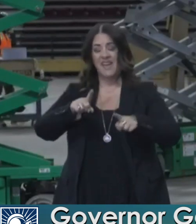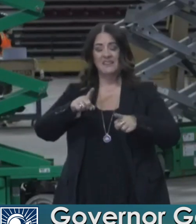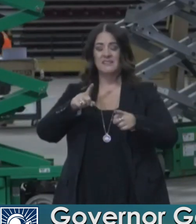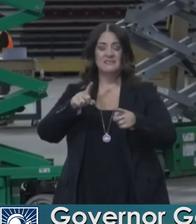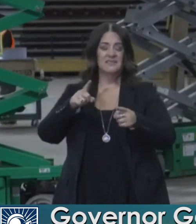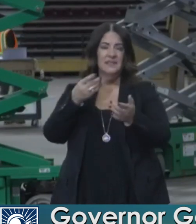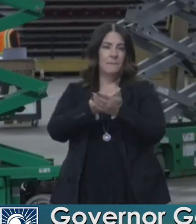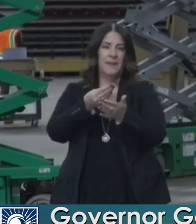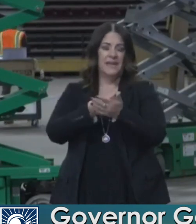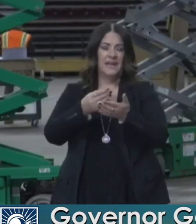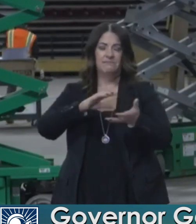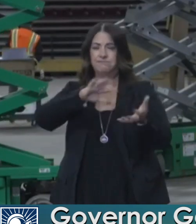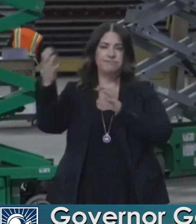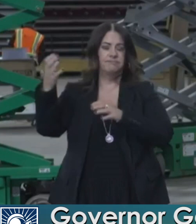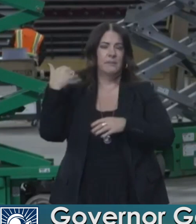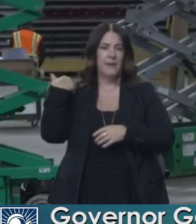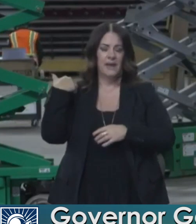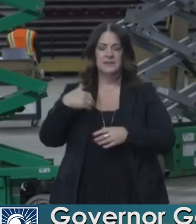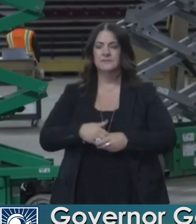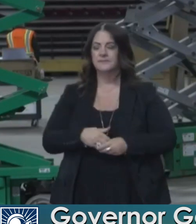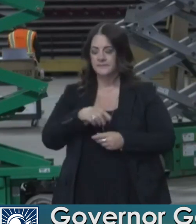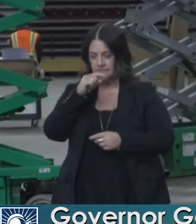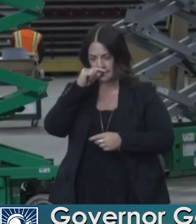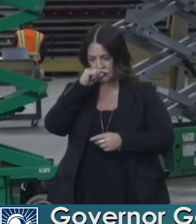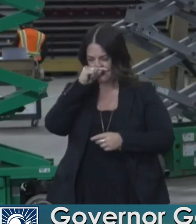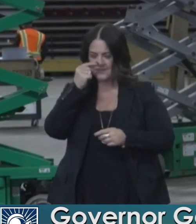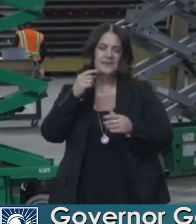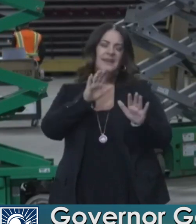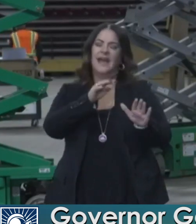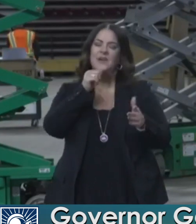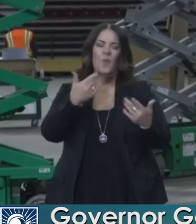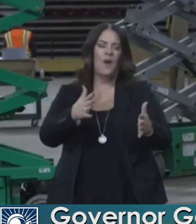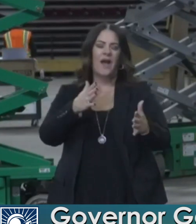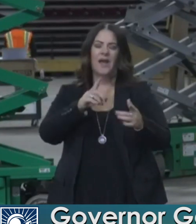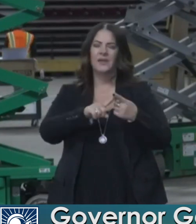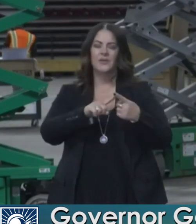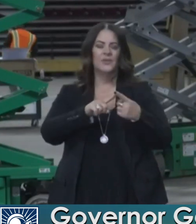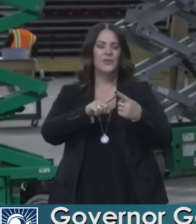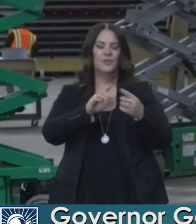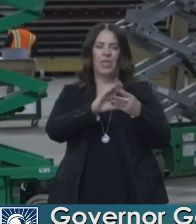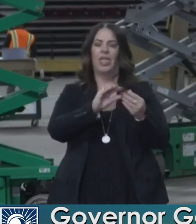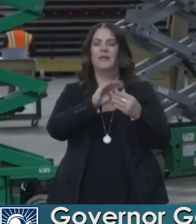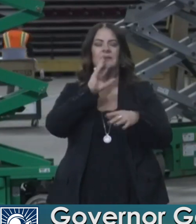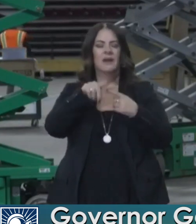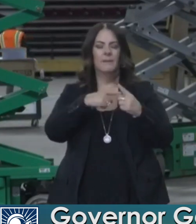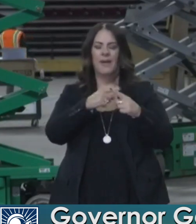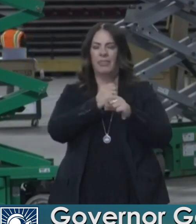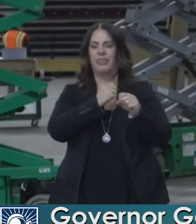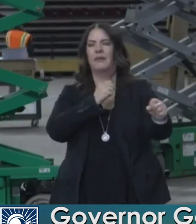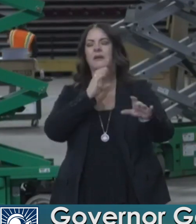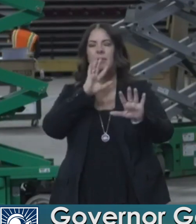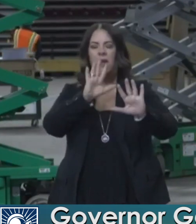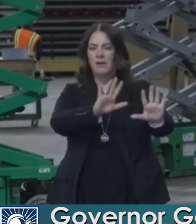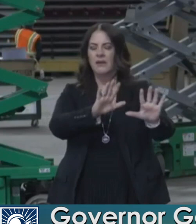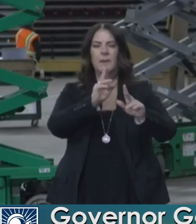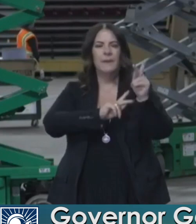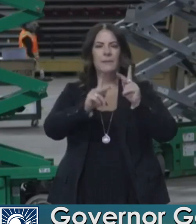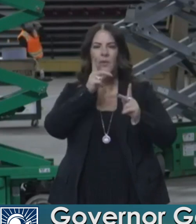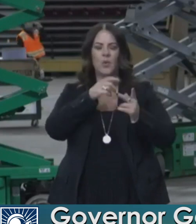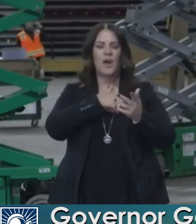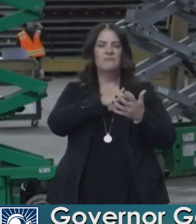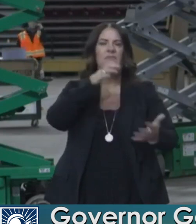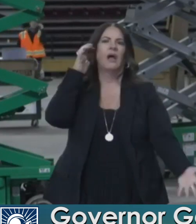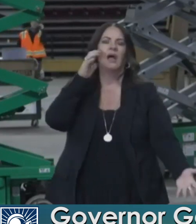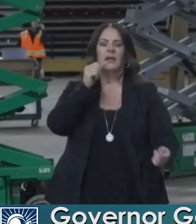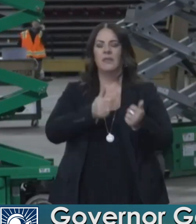not exacerbate income and wealth disparities. Let's not exacerbate growing anxiety around a